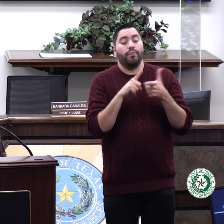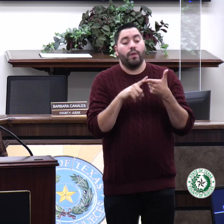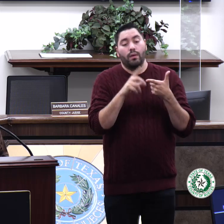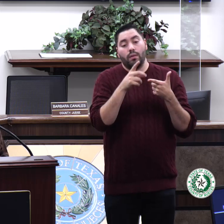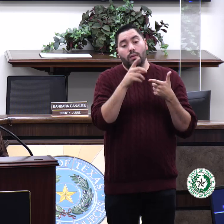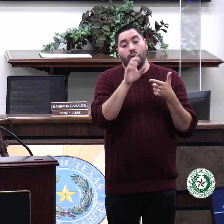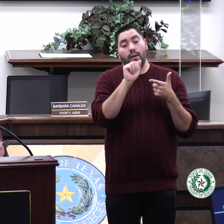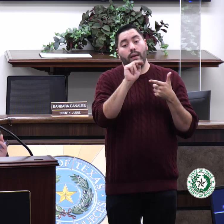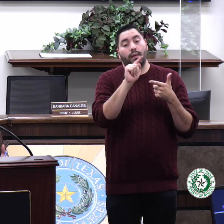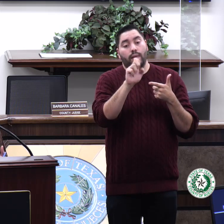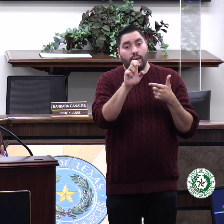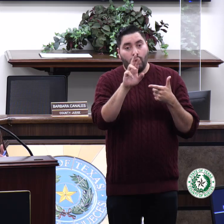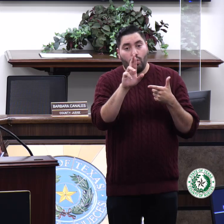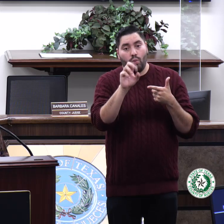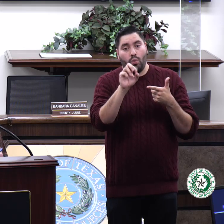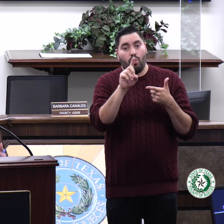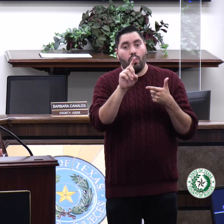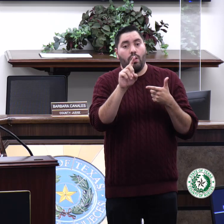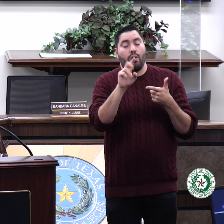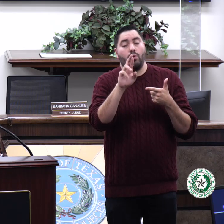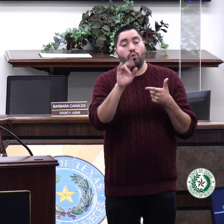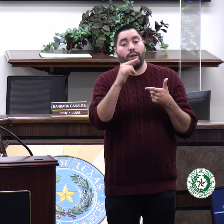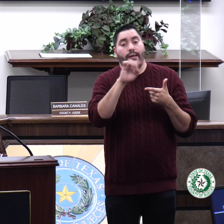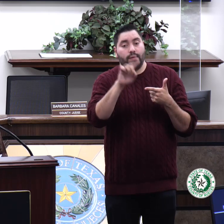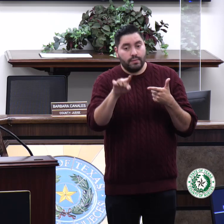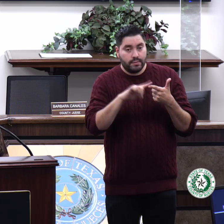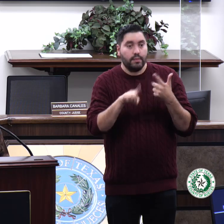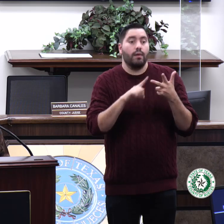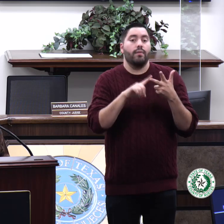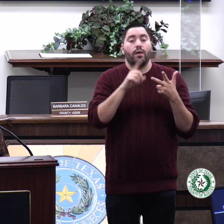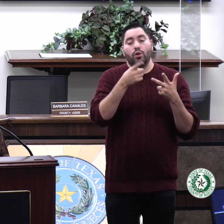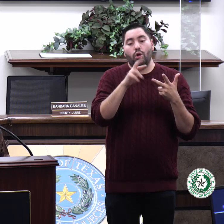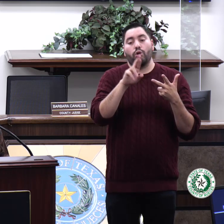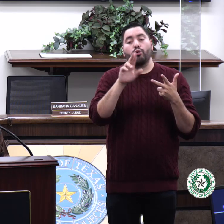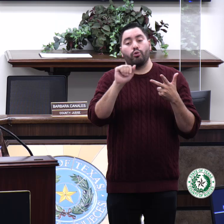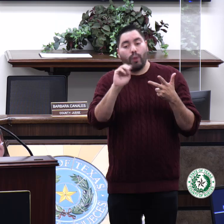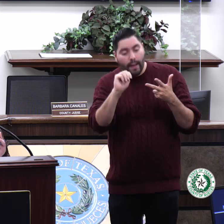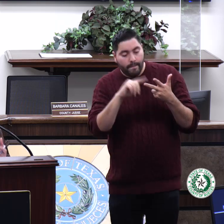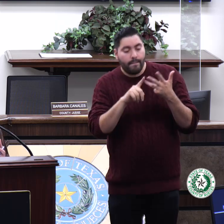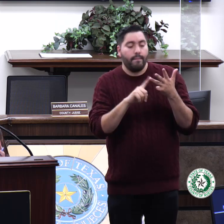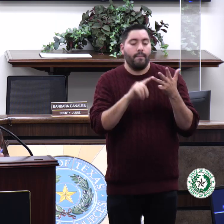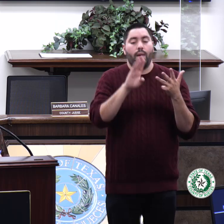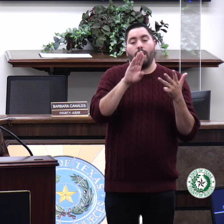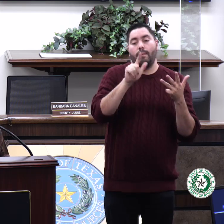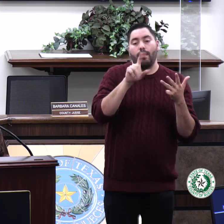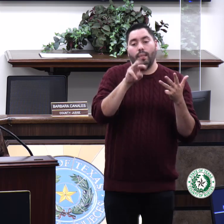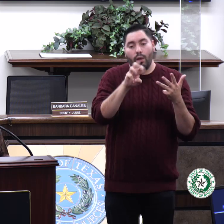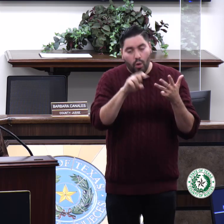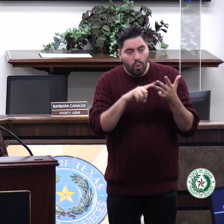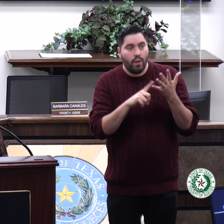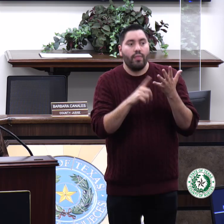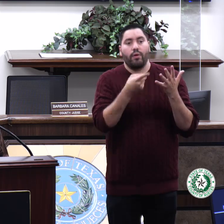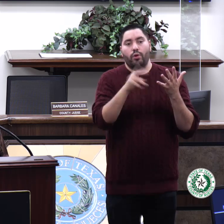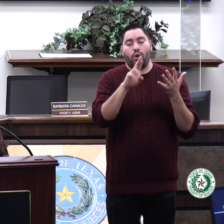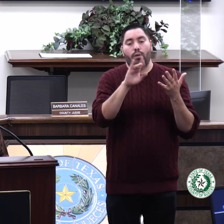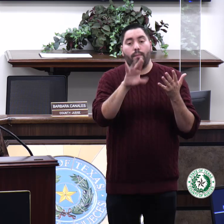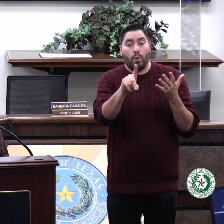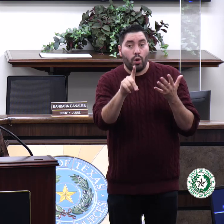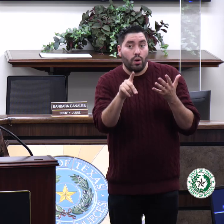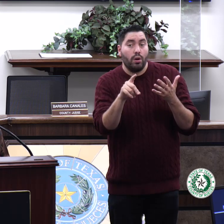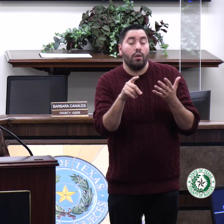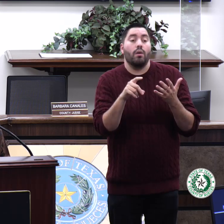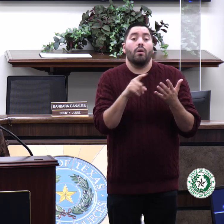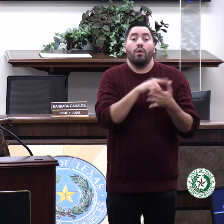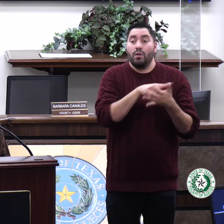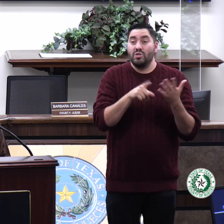Ram, Dr. Blow, and finally Dr. Bird. Again, it's a real, as they say, COVID-19 press